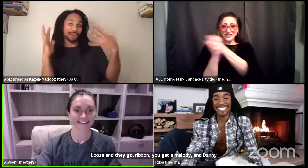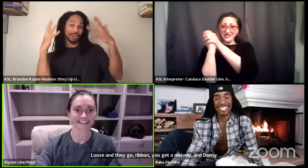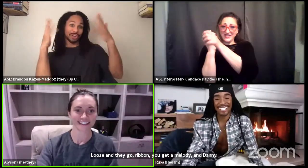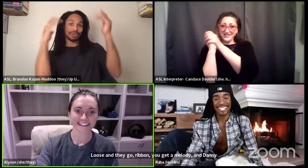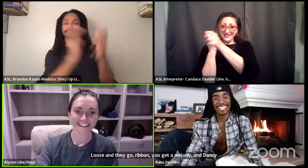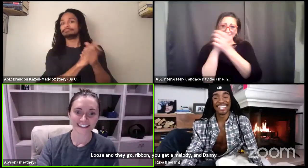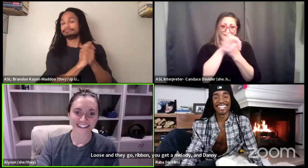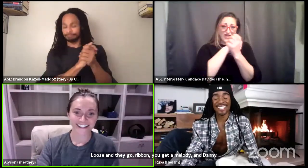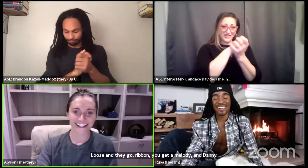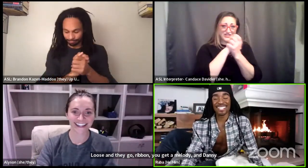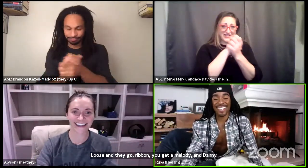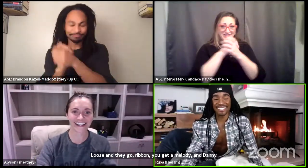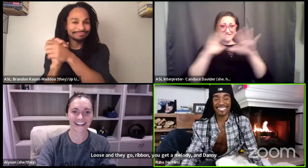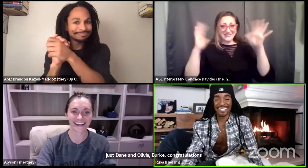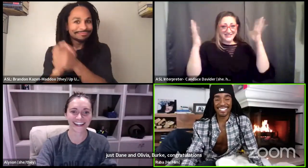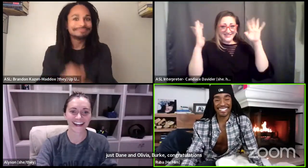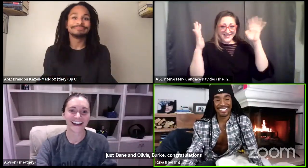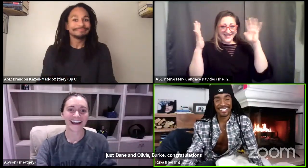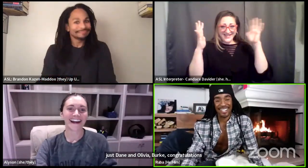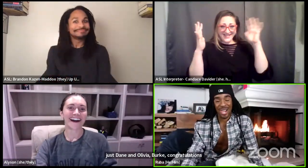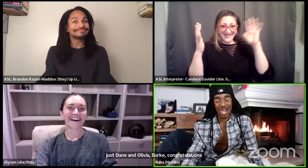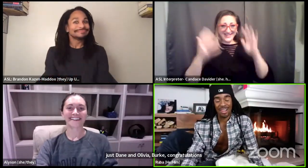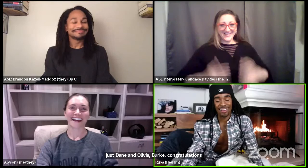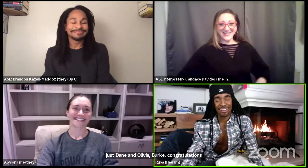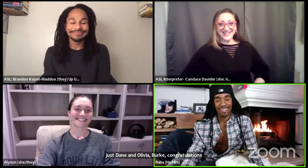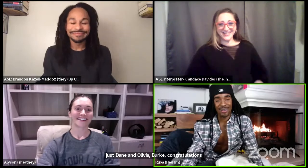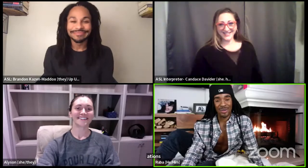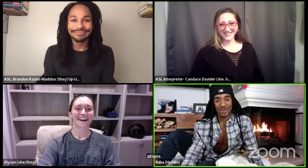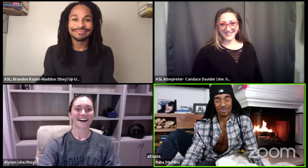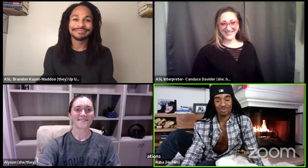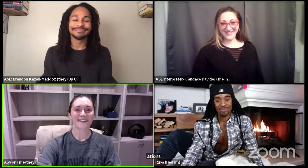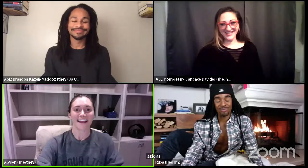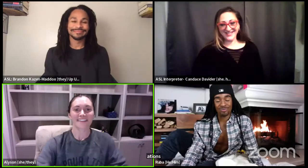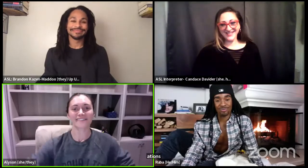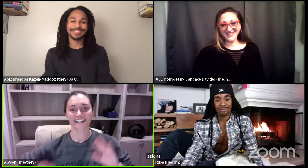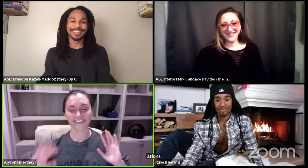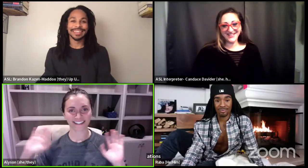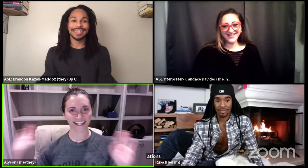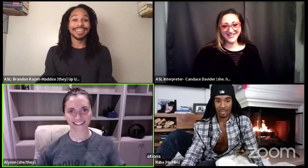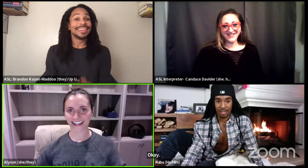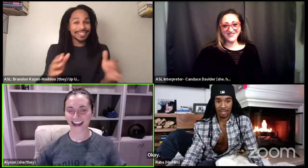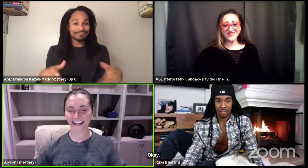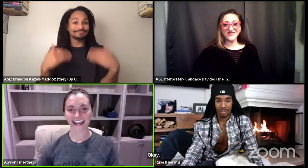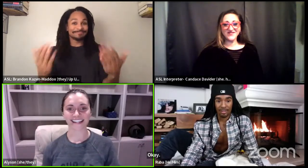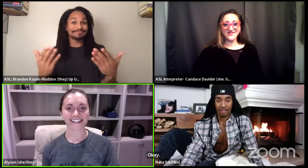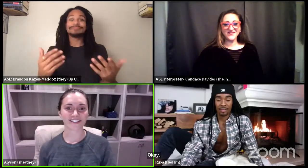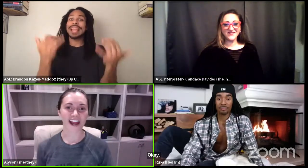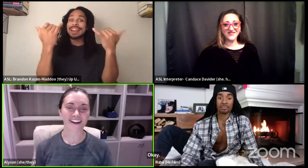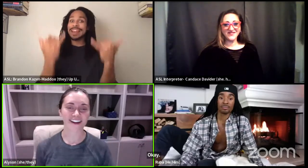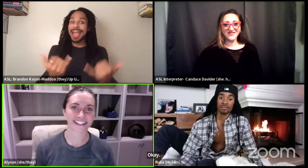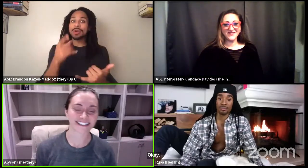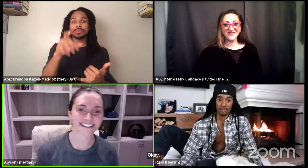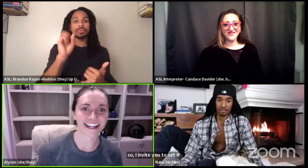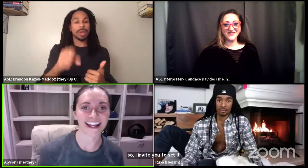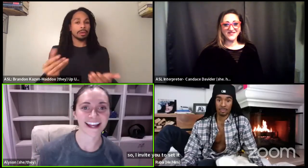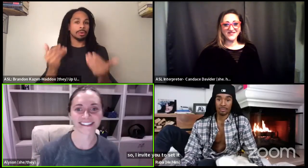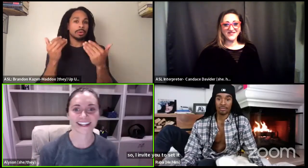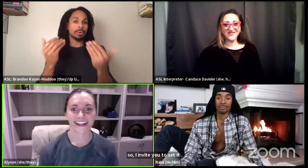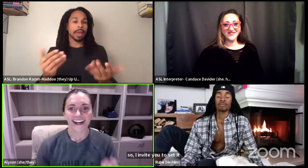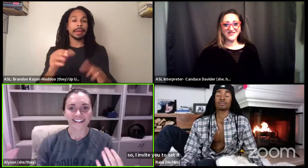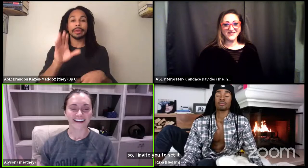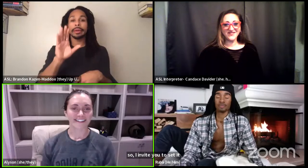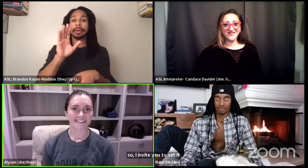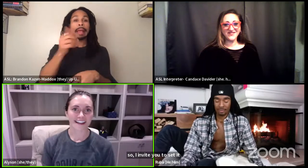Congratulations! Congrats, guys. Okay, so I invite you to set aside any distractions